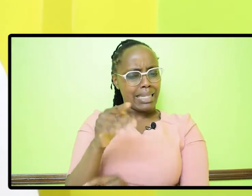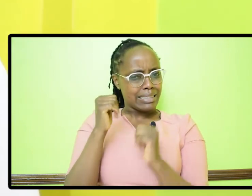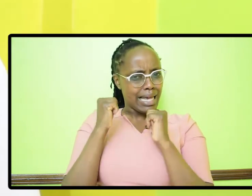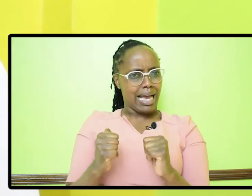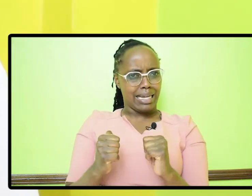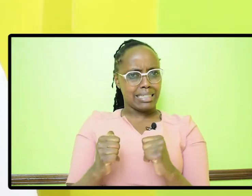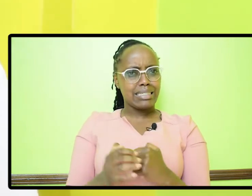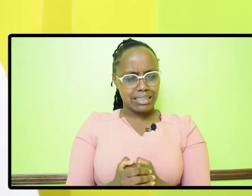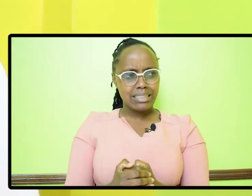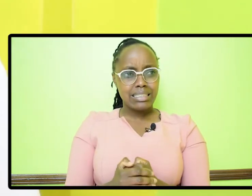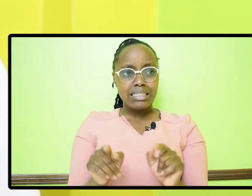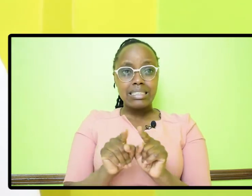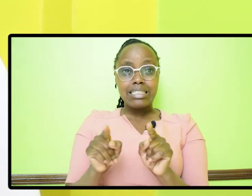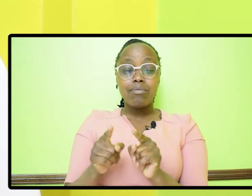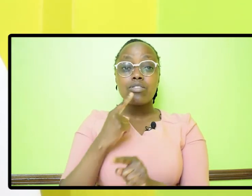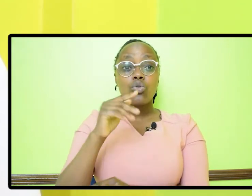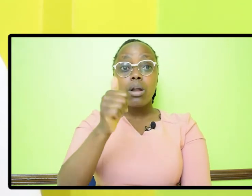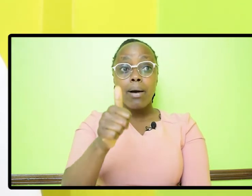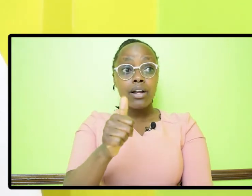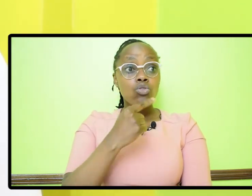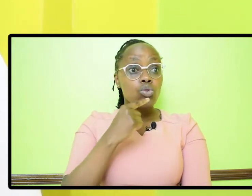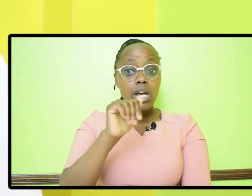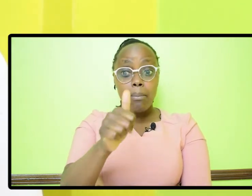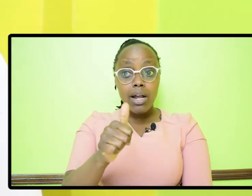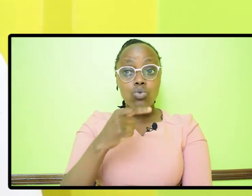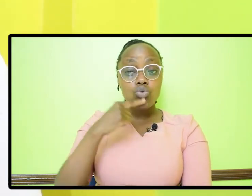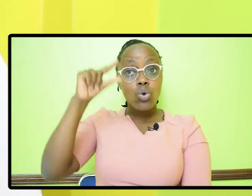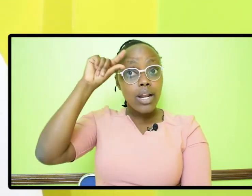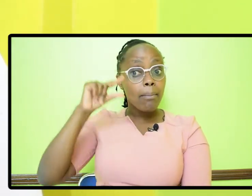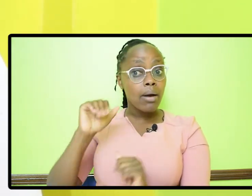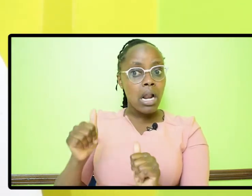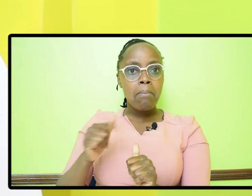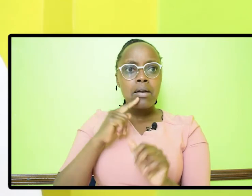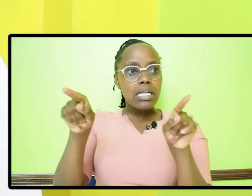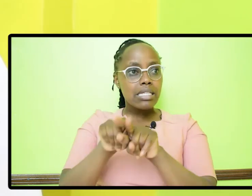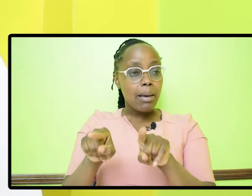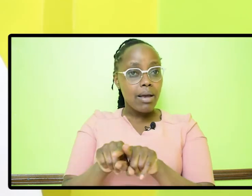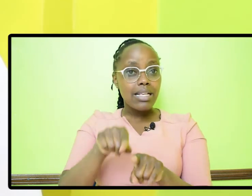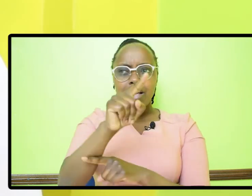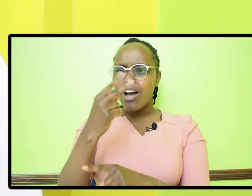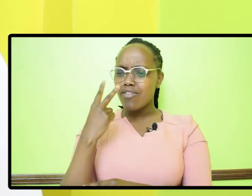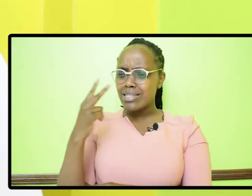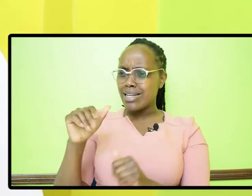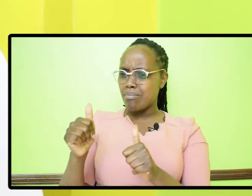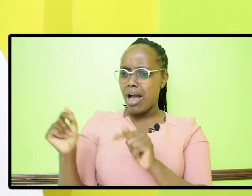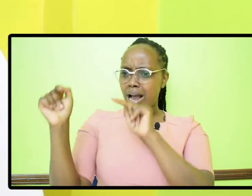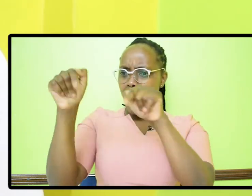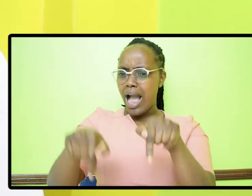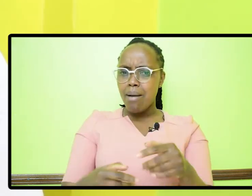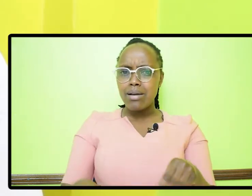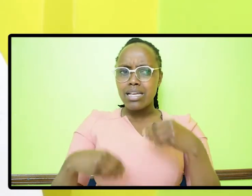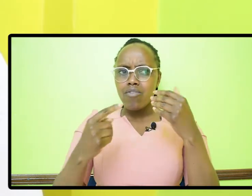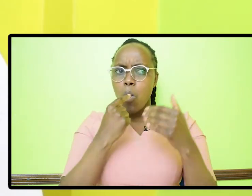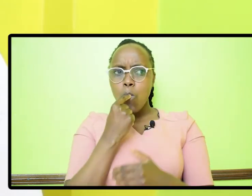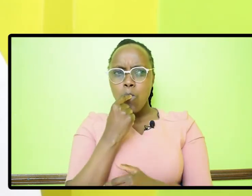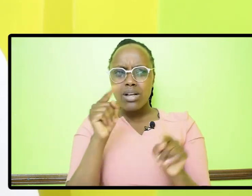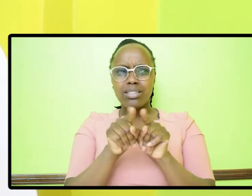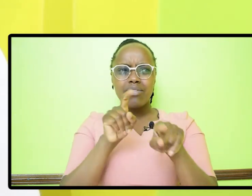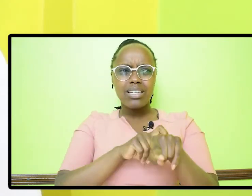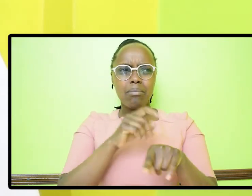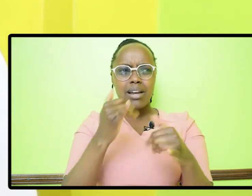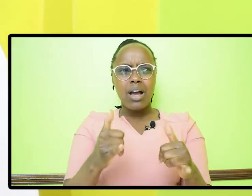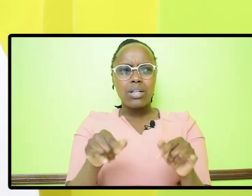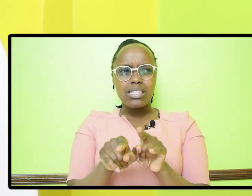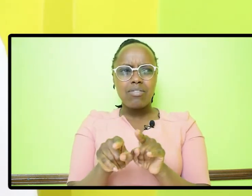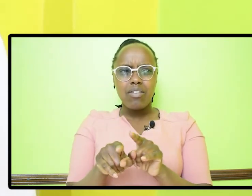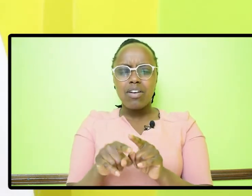what's the problem. And at that point, you've not even told her. I've not told anyone. And even her, she has not thought of coming to breastfeed the baby. No,